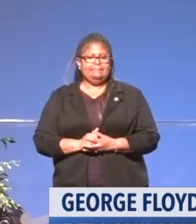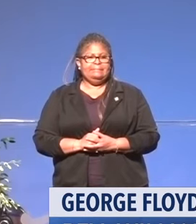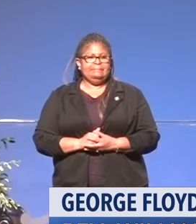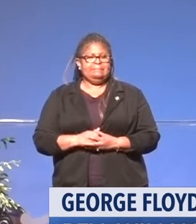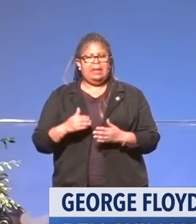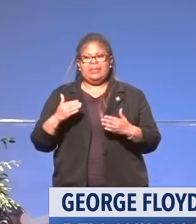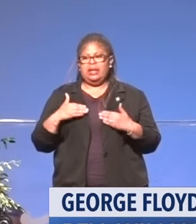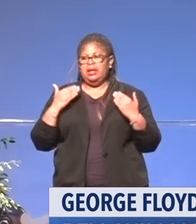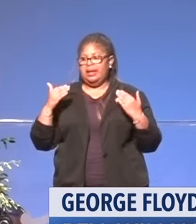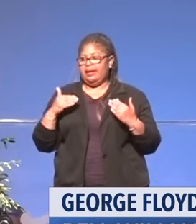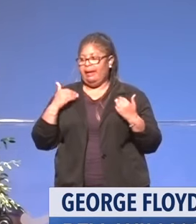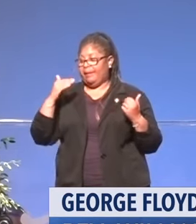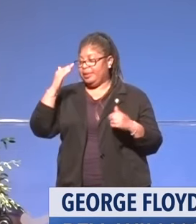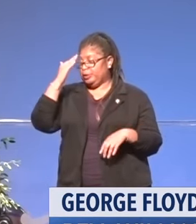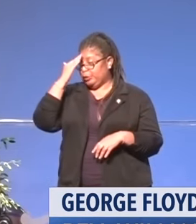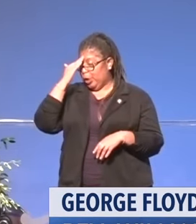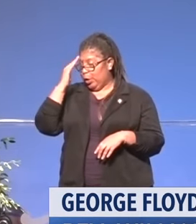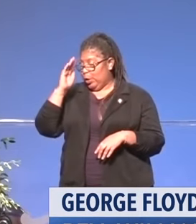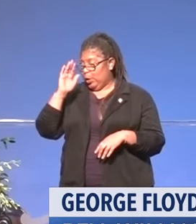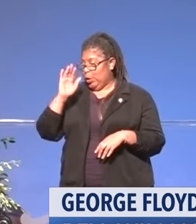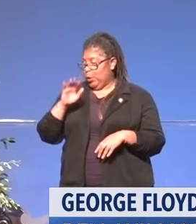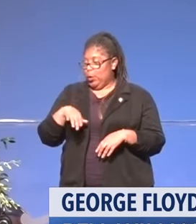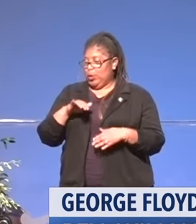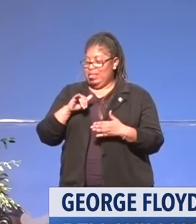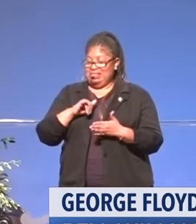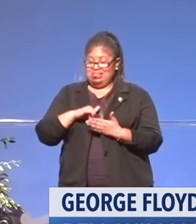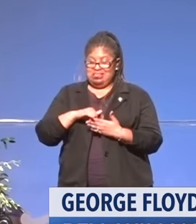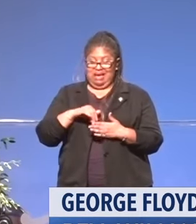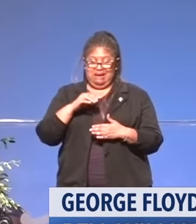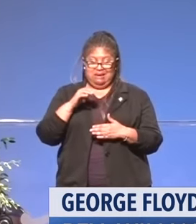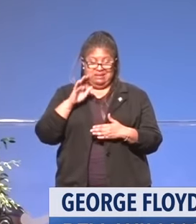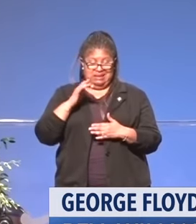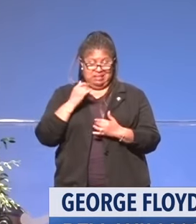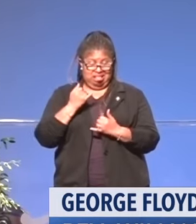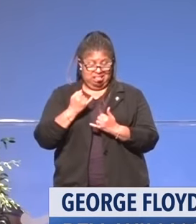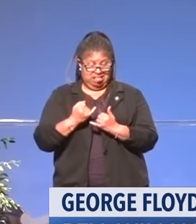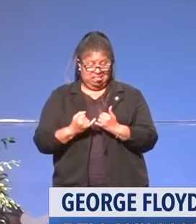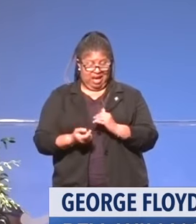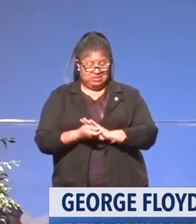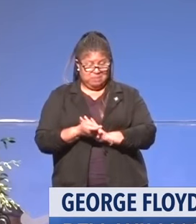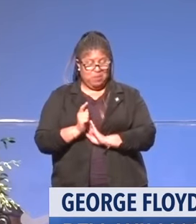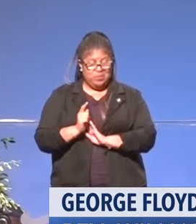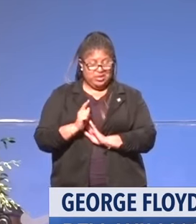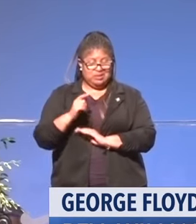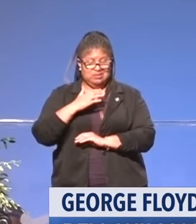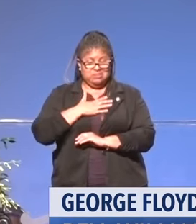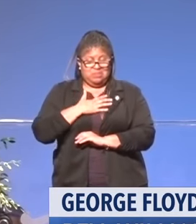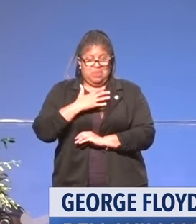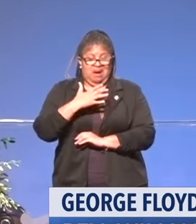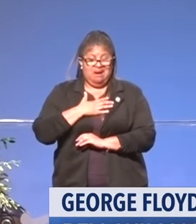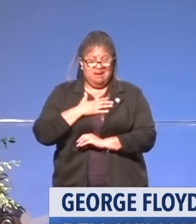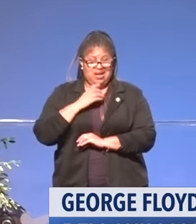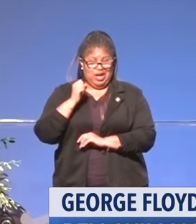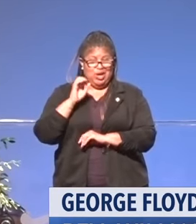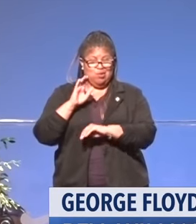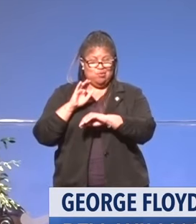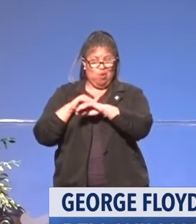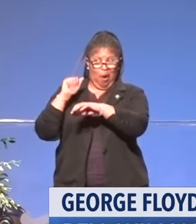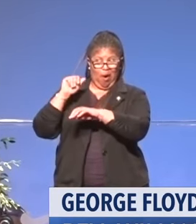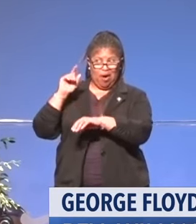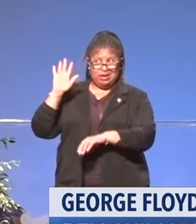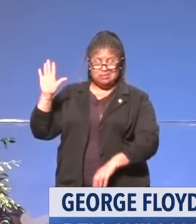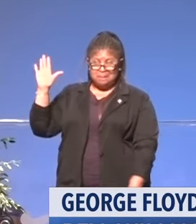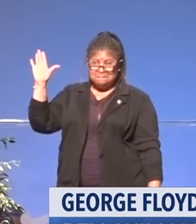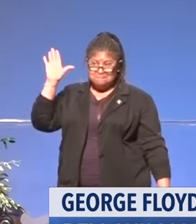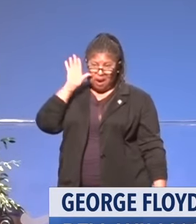I'm glad to know that in his last moment of breath, he called for his mother.